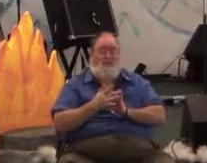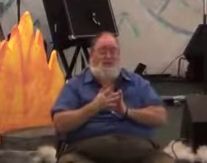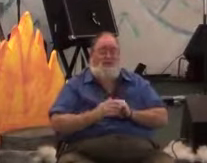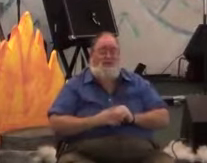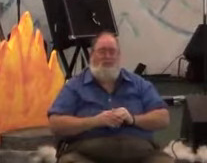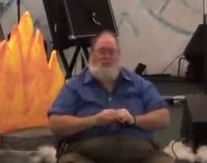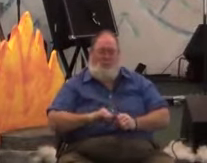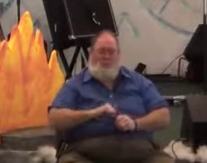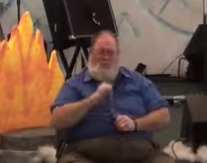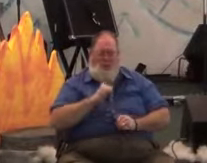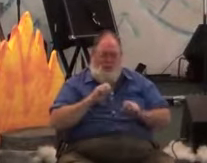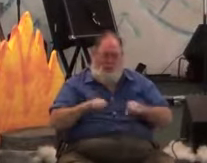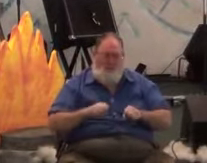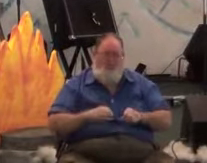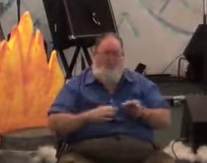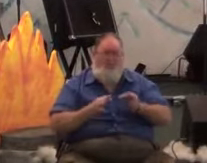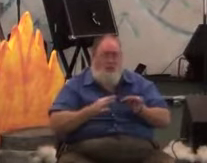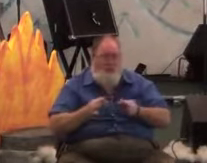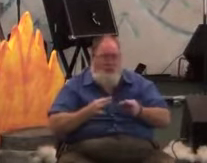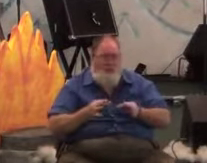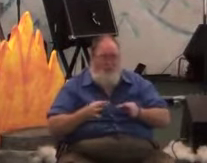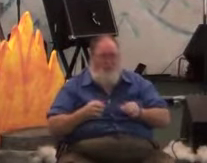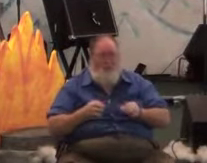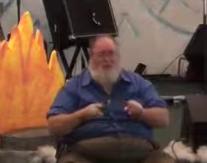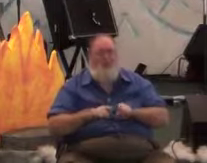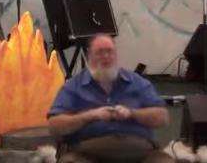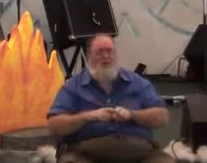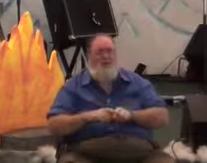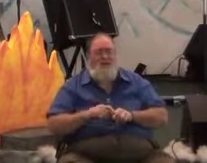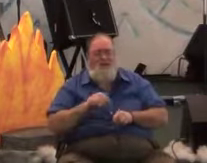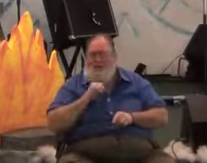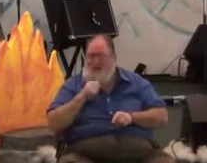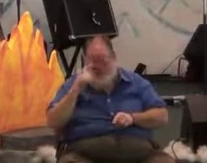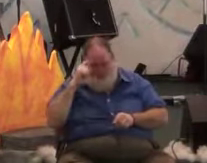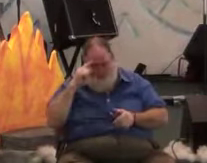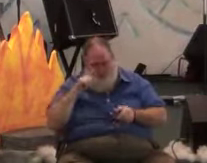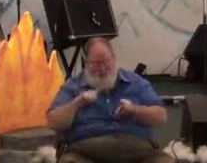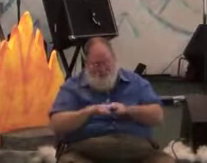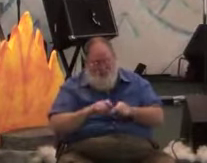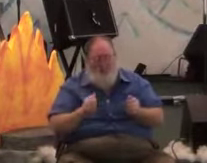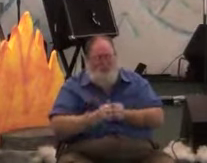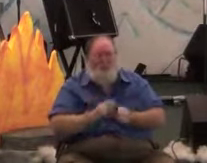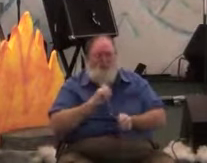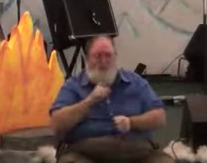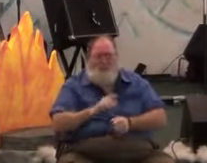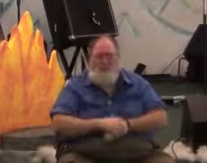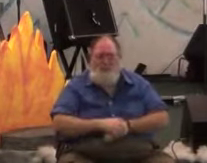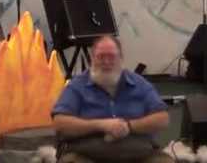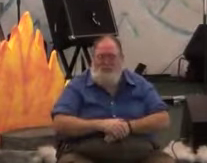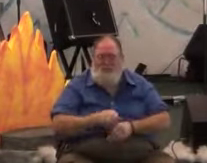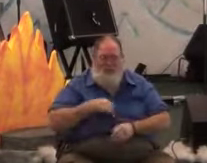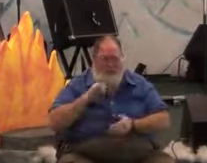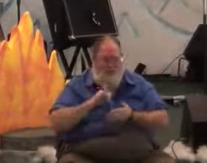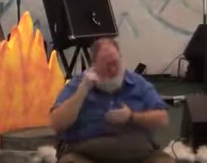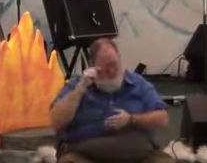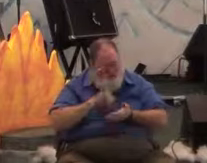Pride could also be described as disagreeing with the truth. I thought that was interesting.